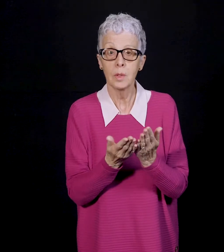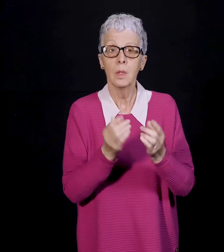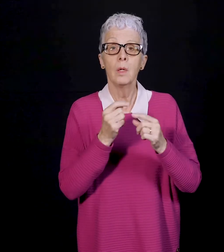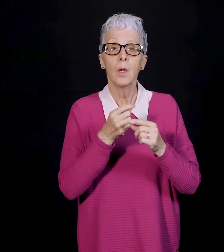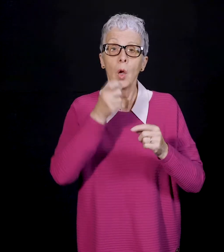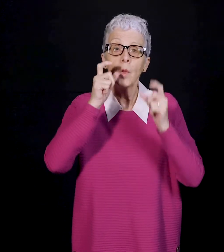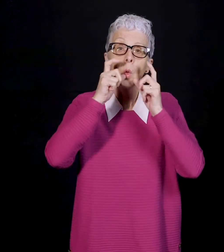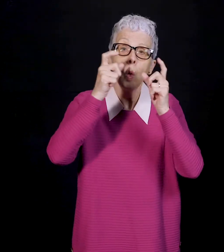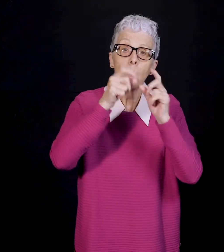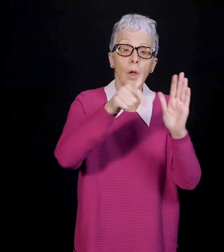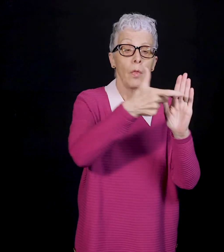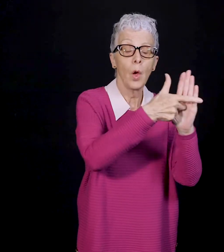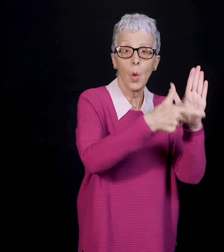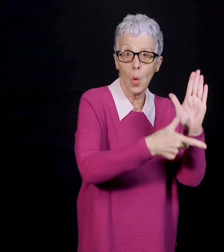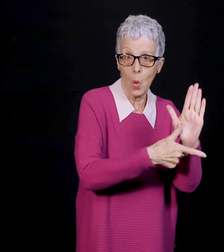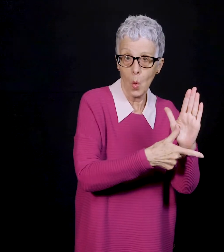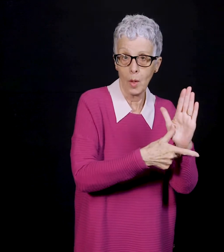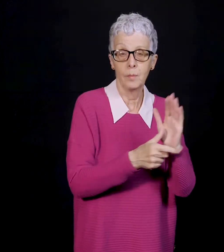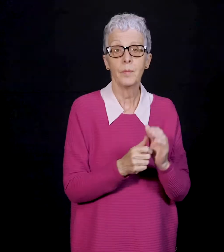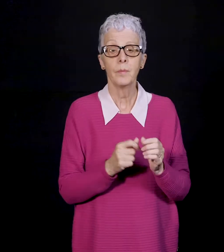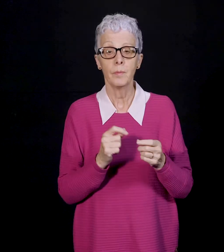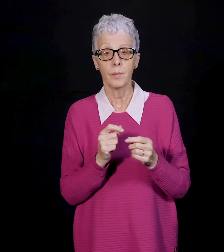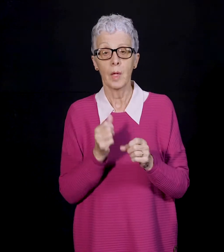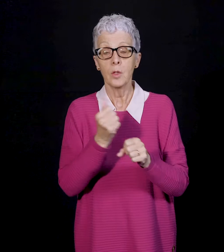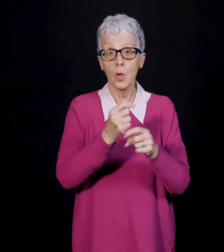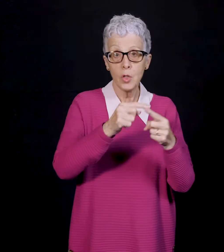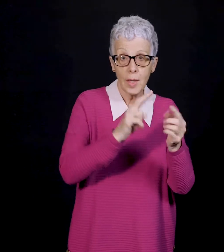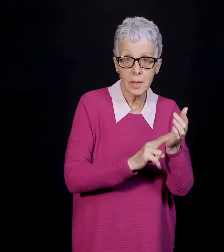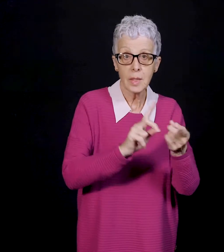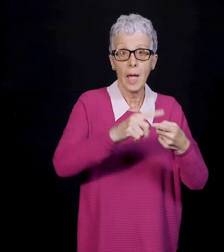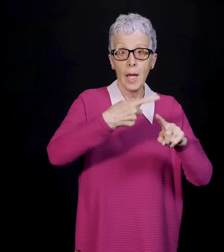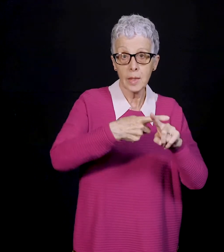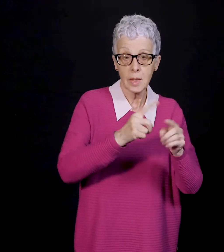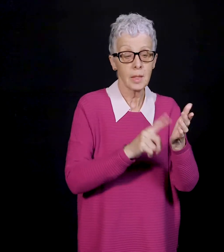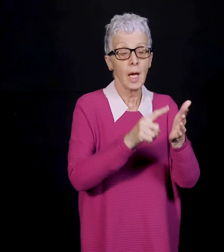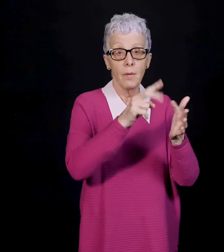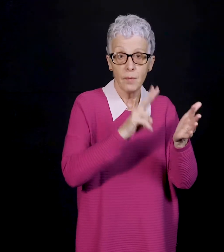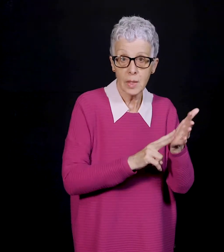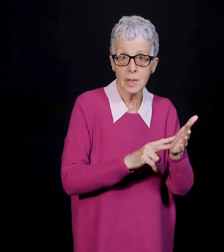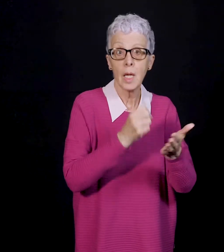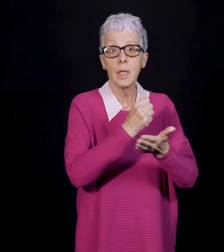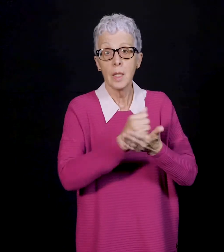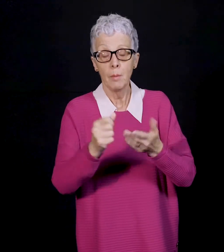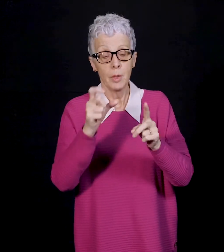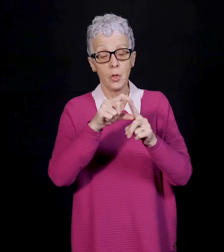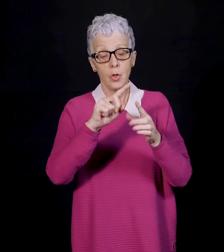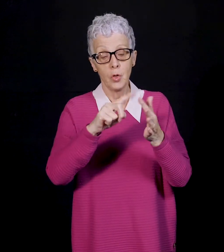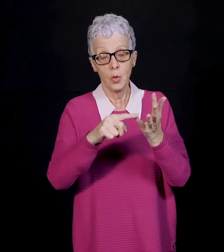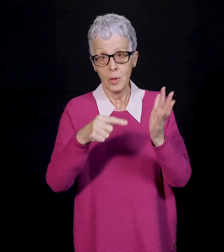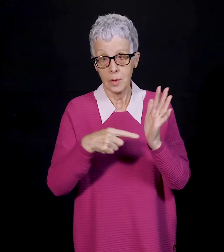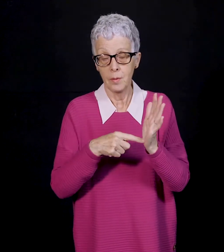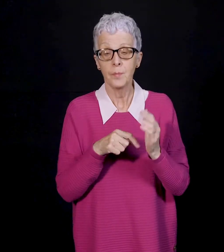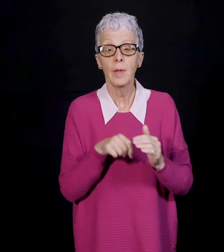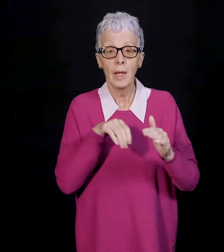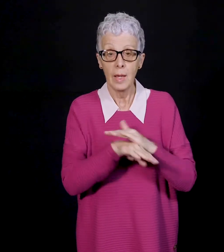of Genesis and Exodus, then Leviticus, Numbers and Deuteronomy. So right in the centre of that is Leviticus. And right in the centre of Leviticus,